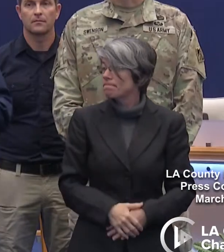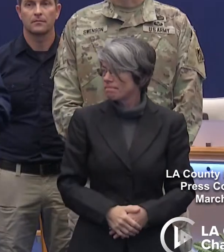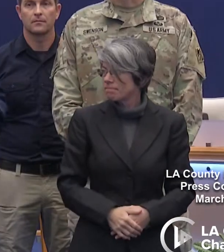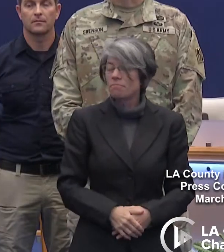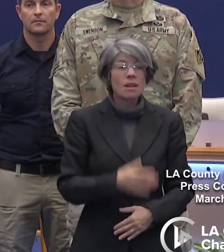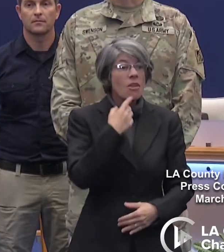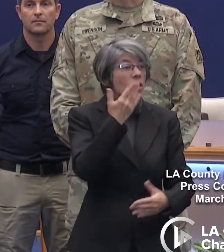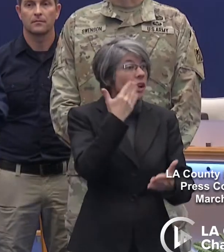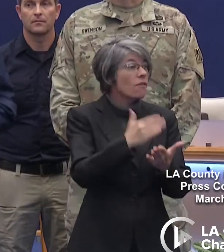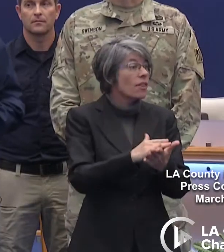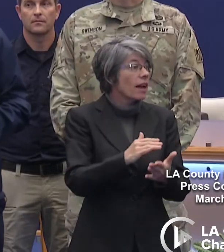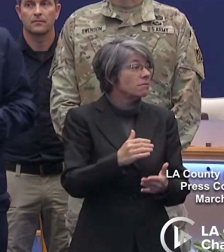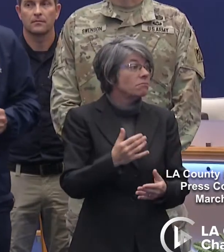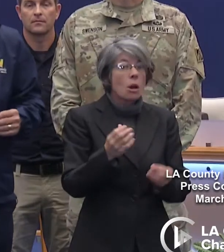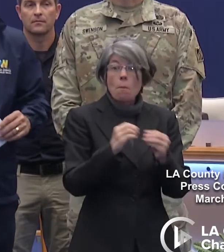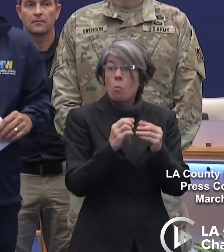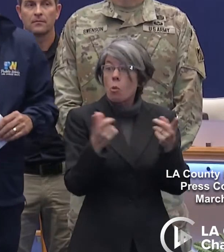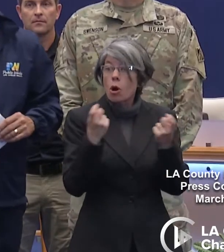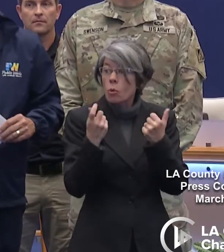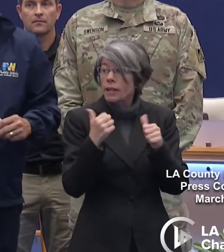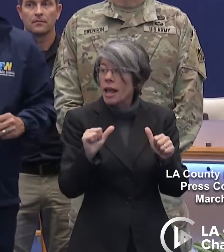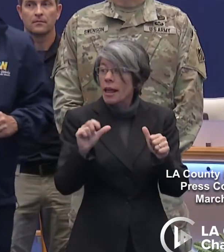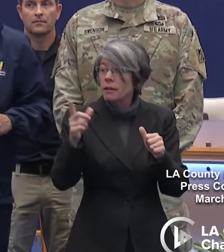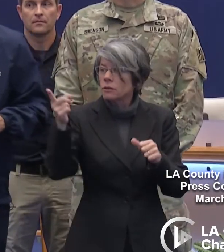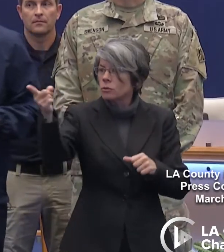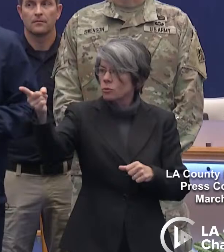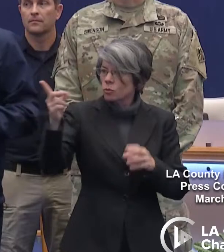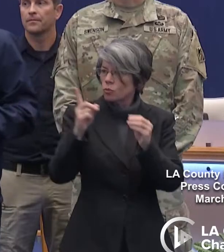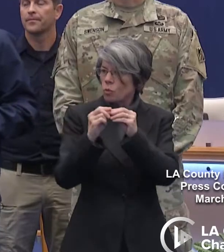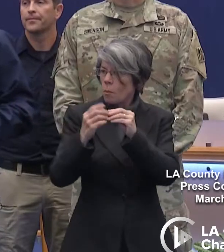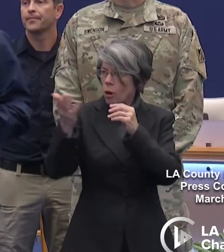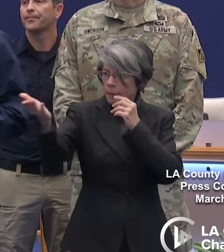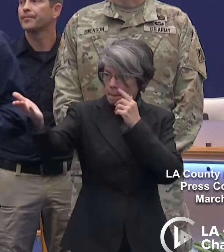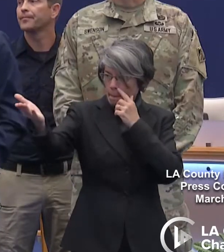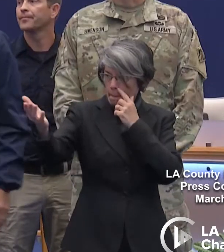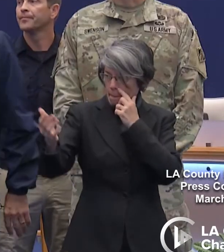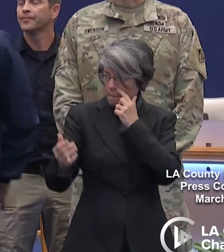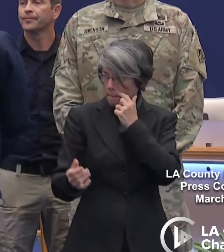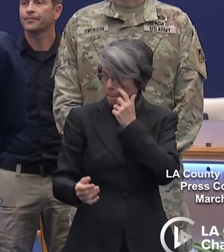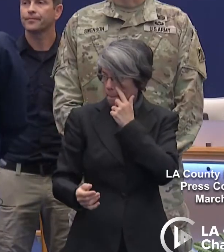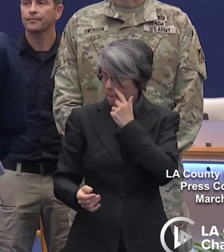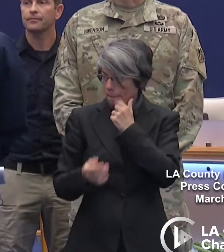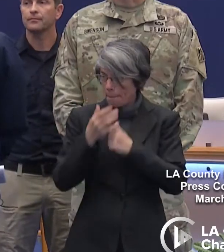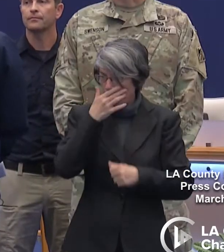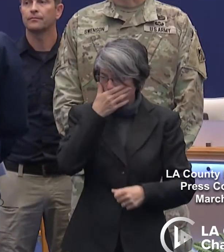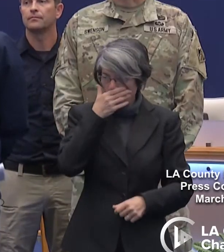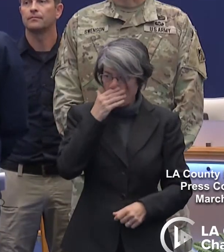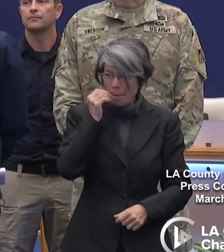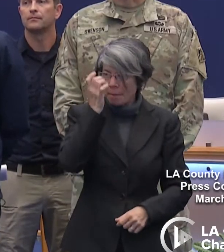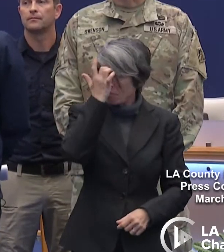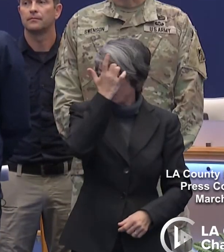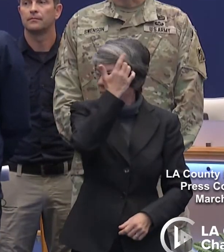Thank you for that. Any other questions by show of hands? Right here.